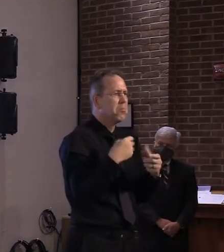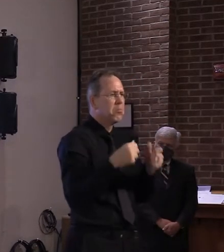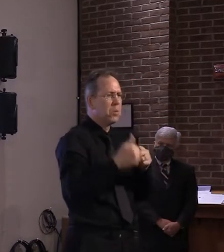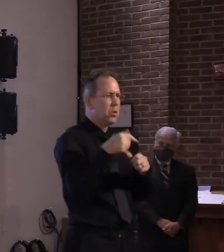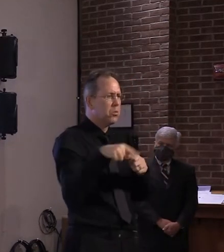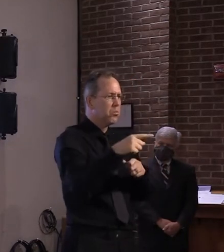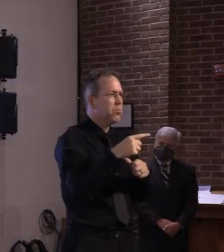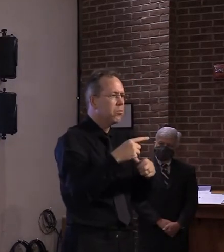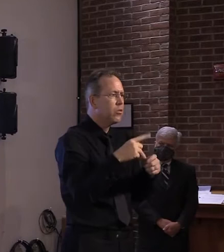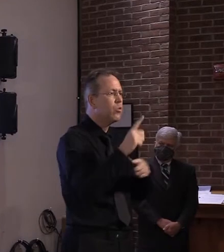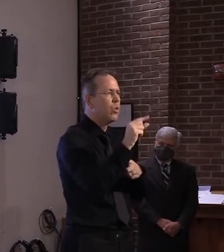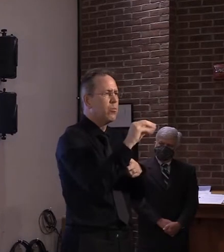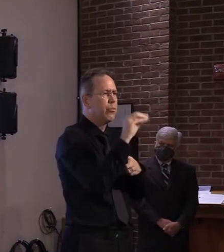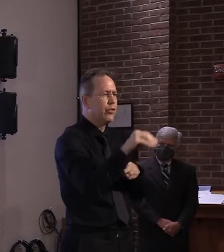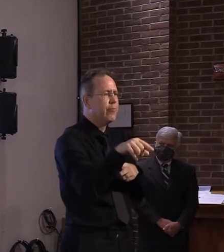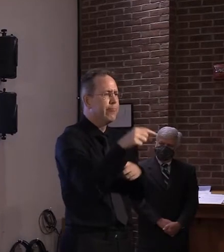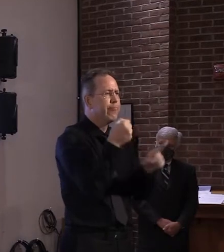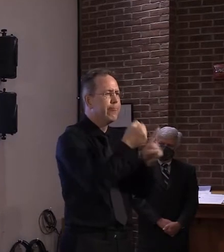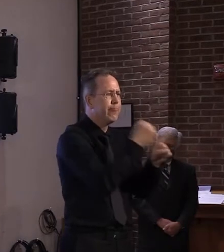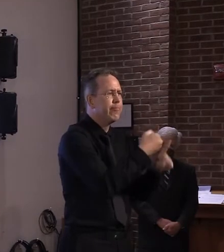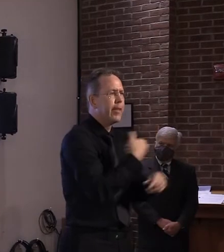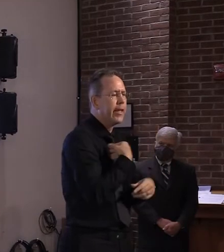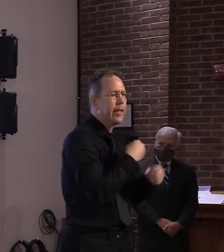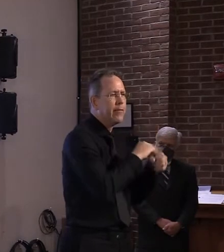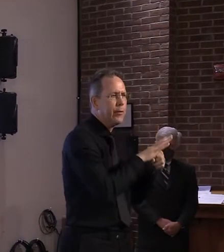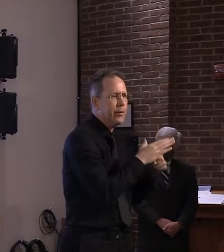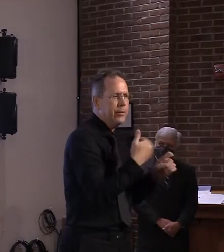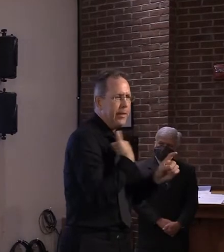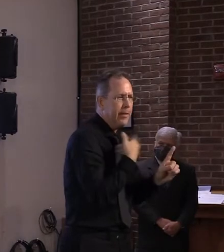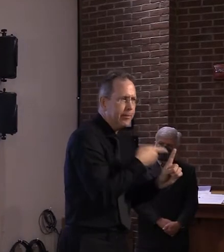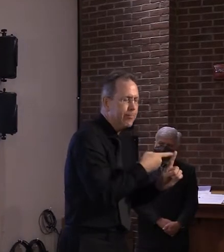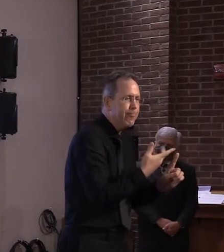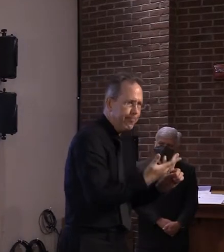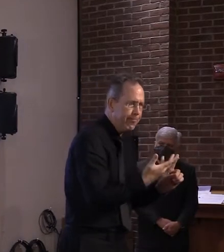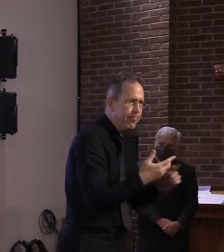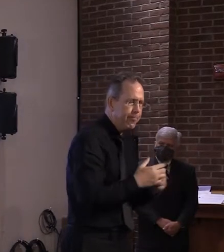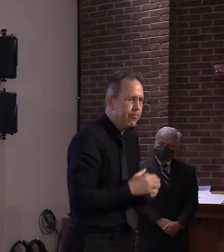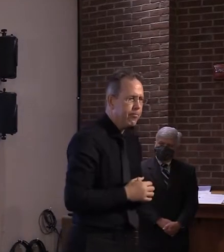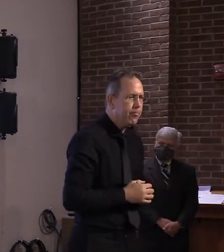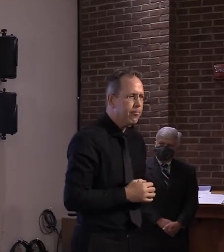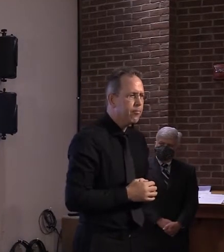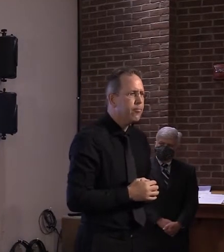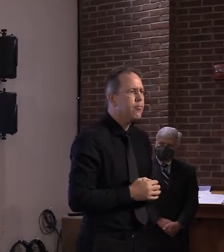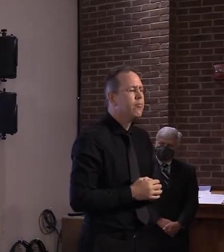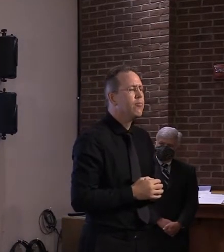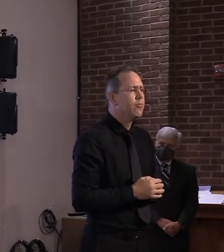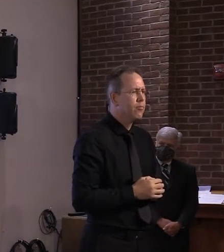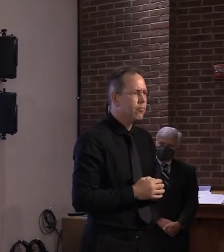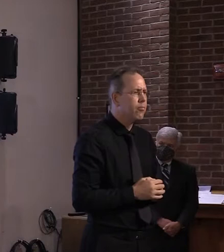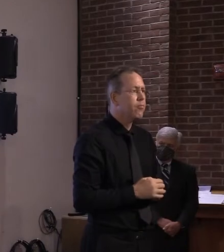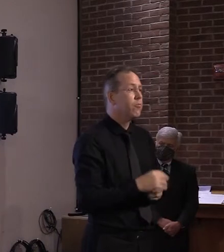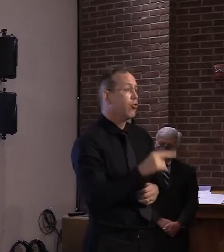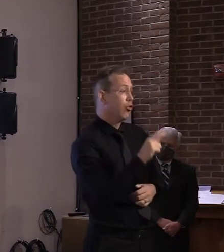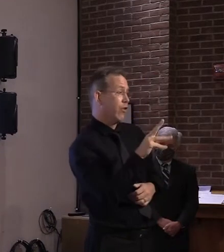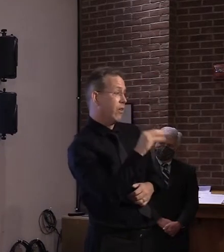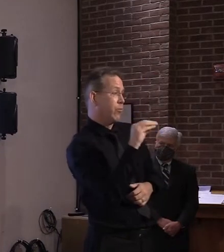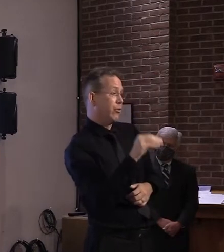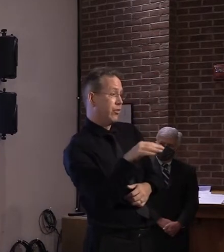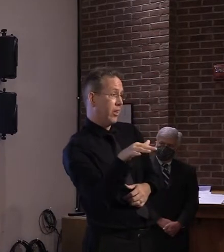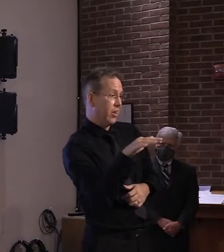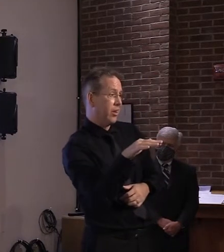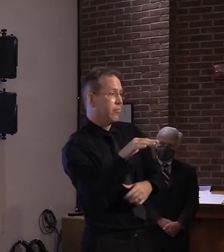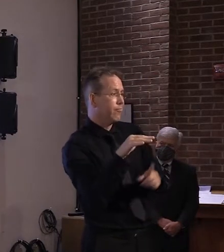35% of the healthcare workers were associated with an outbreak. Of those not in an